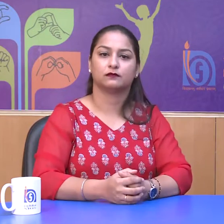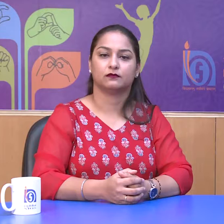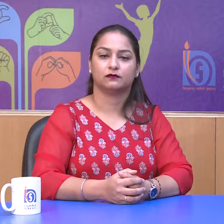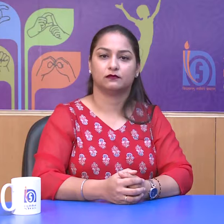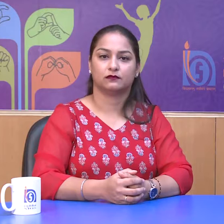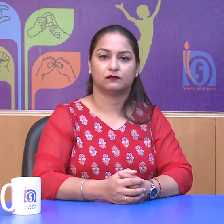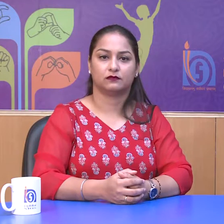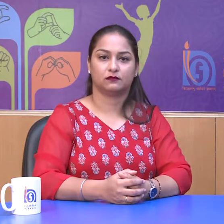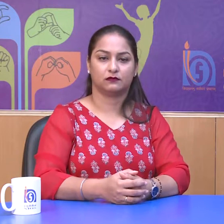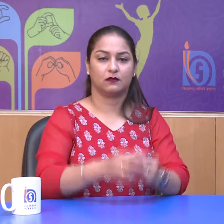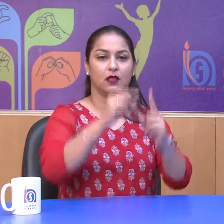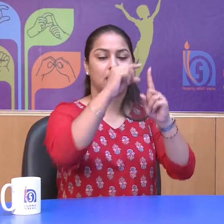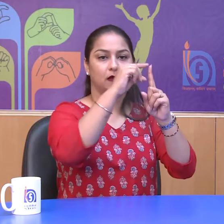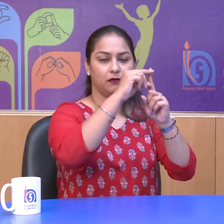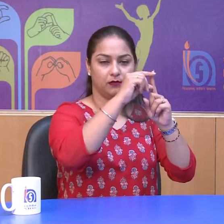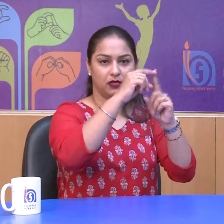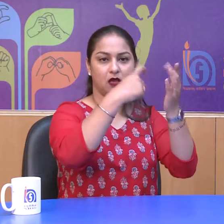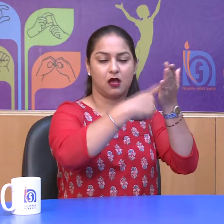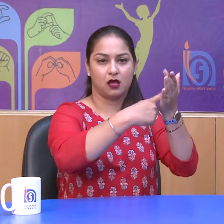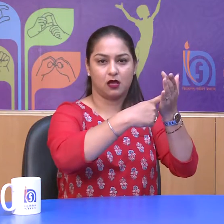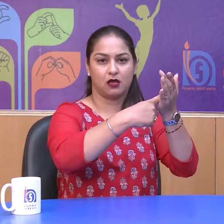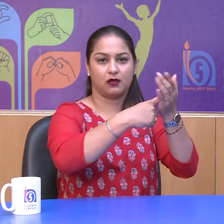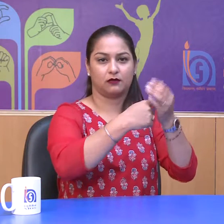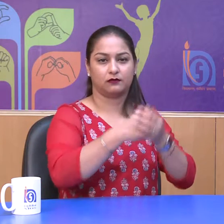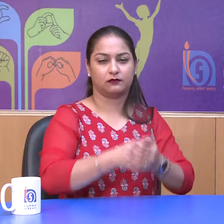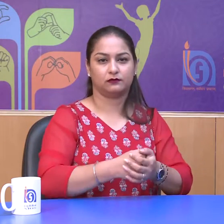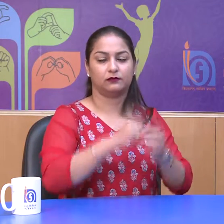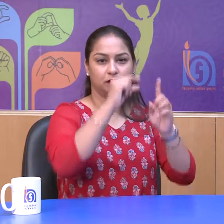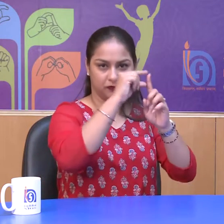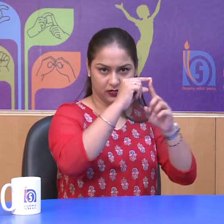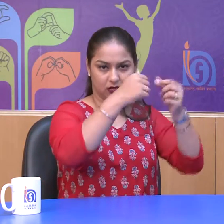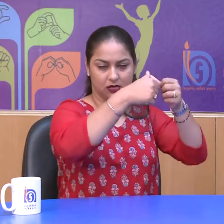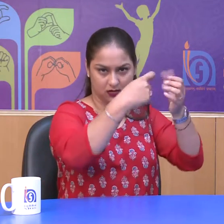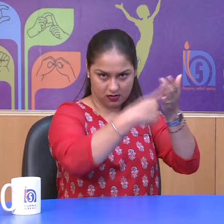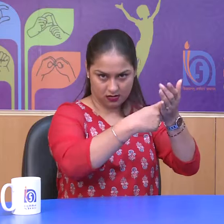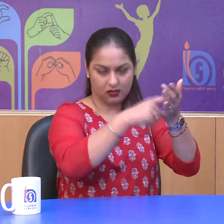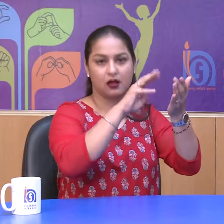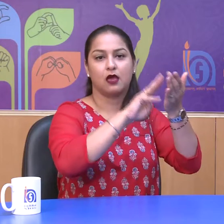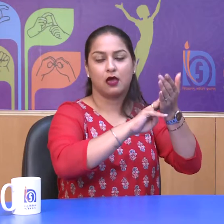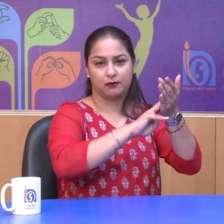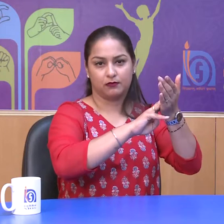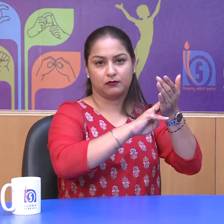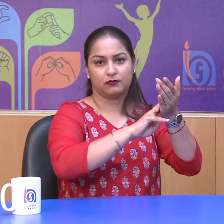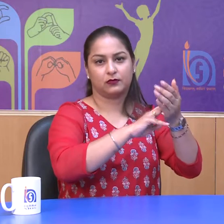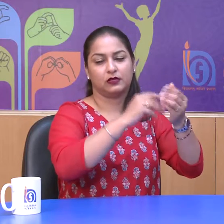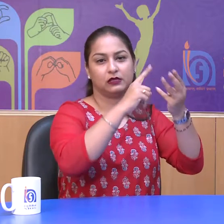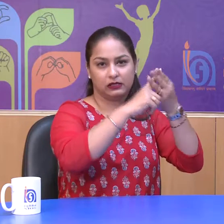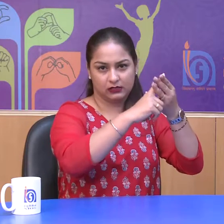Param Swar, P A R A M E